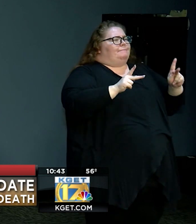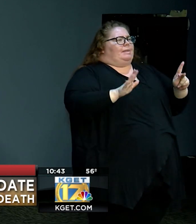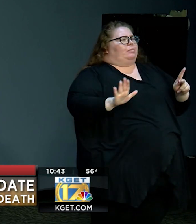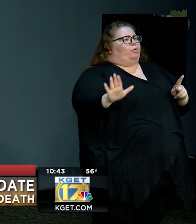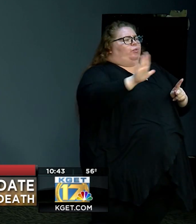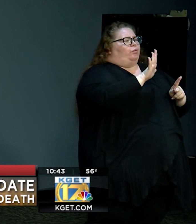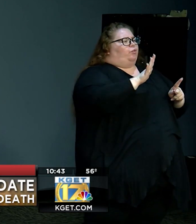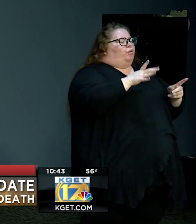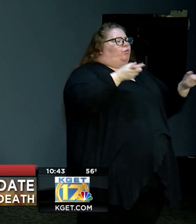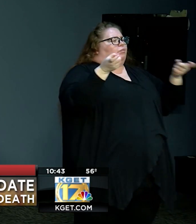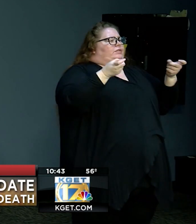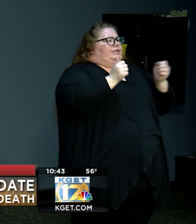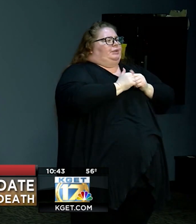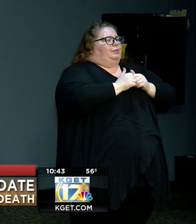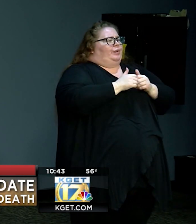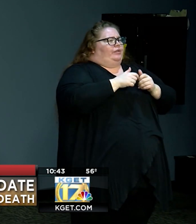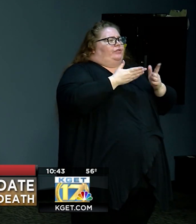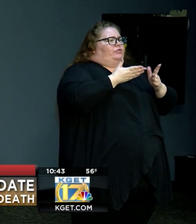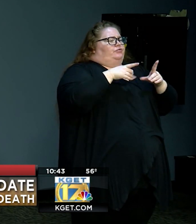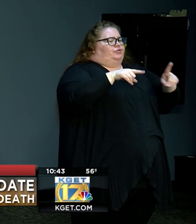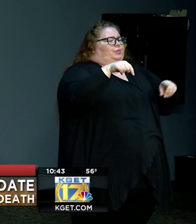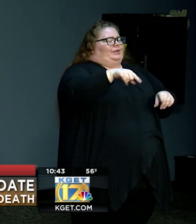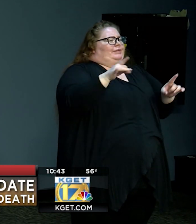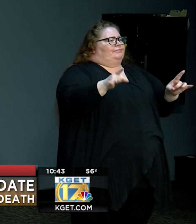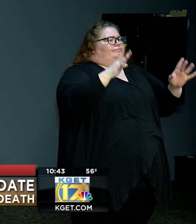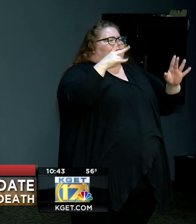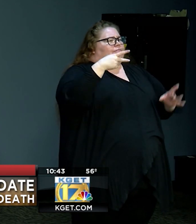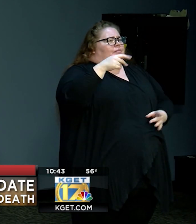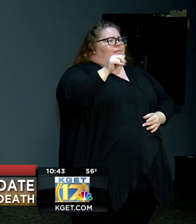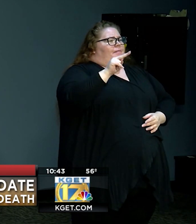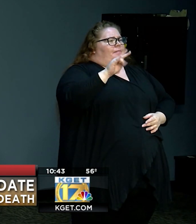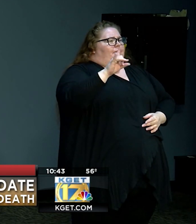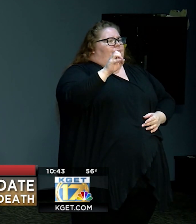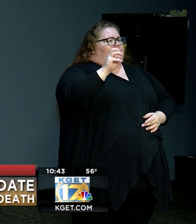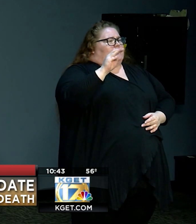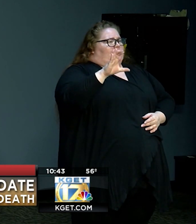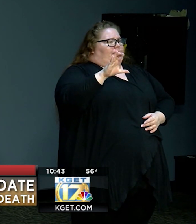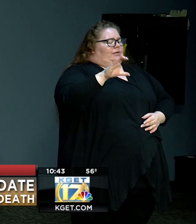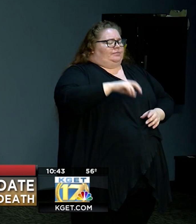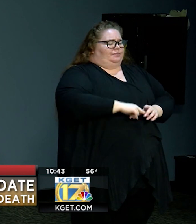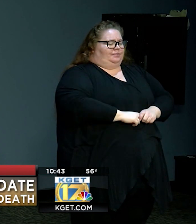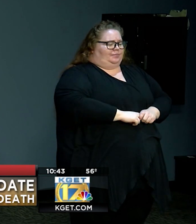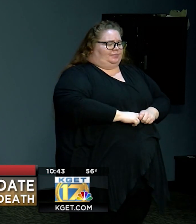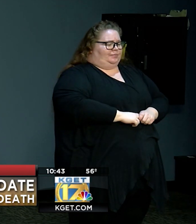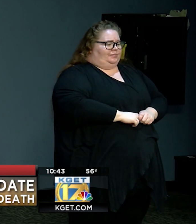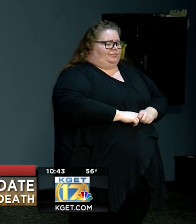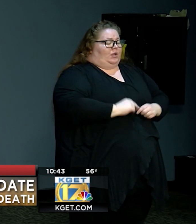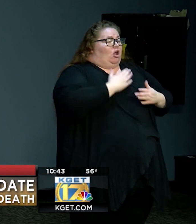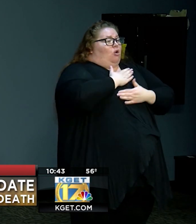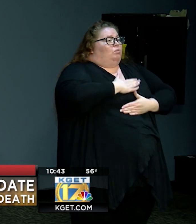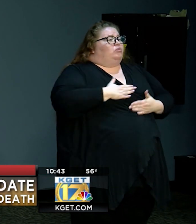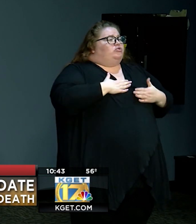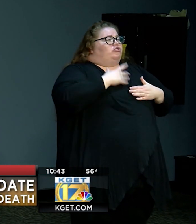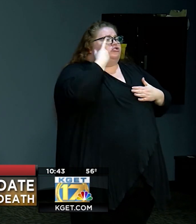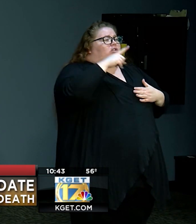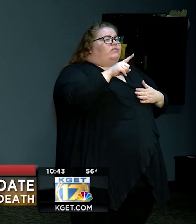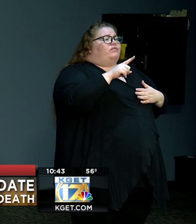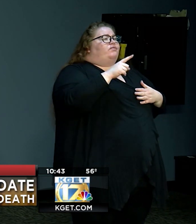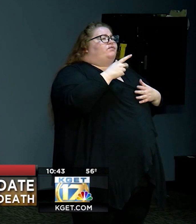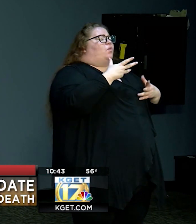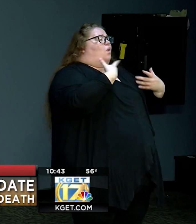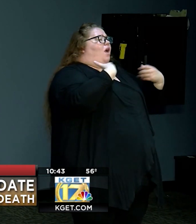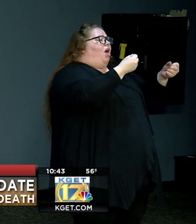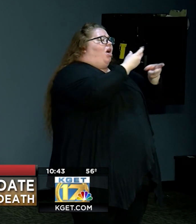during this pandemic. Again, my appreciation goes out to the healthcare workers, the firemen,